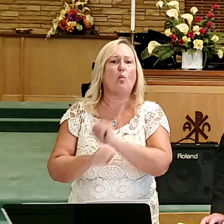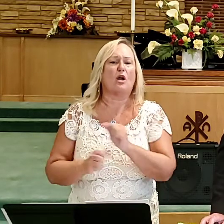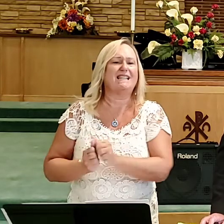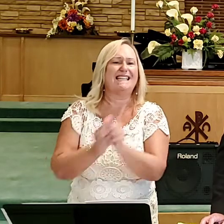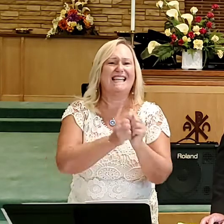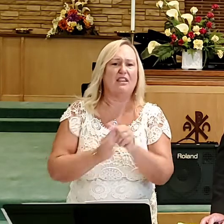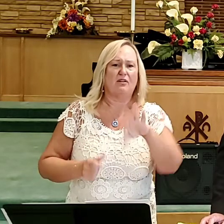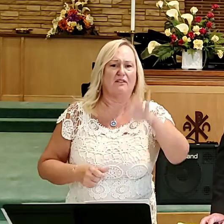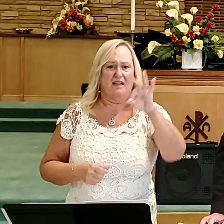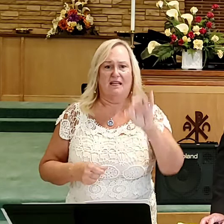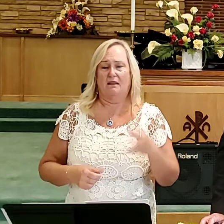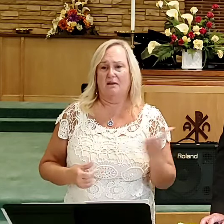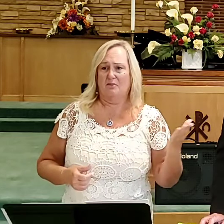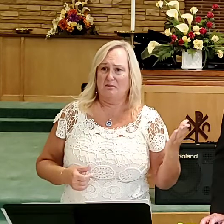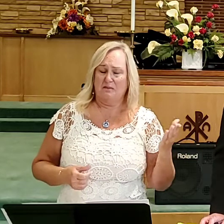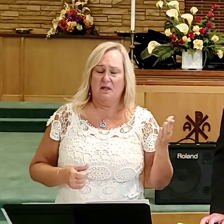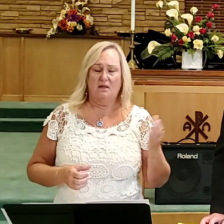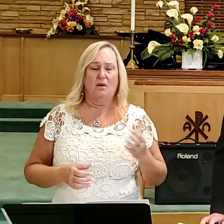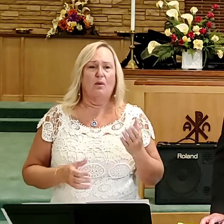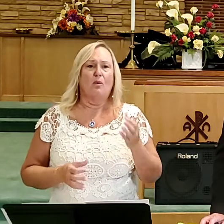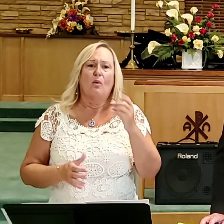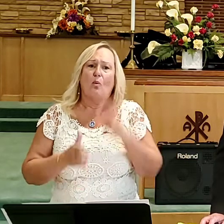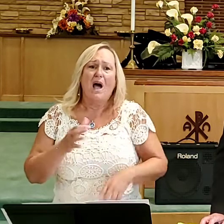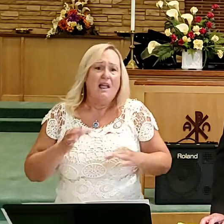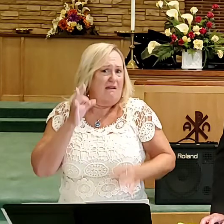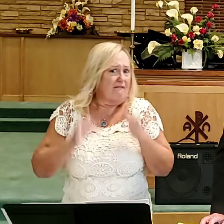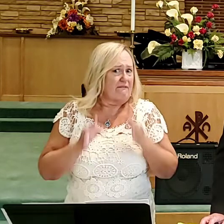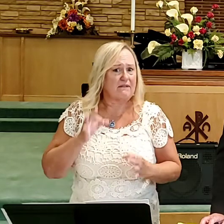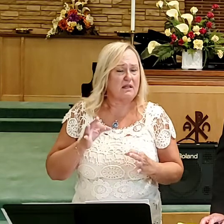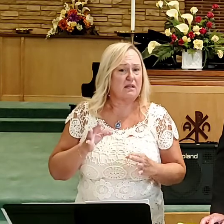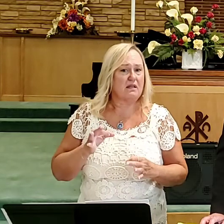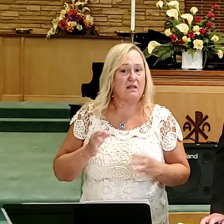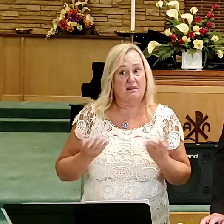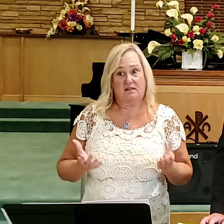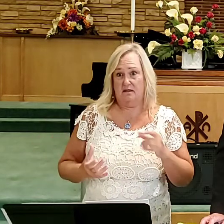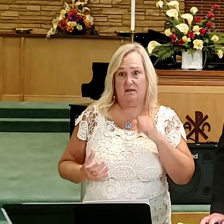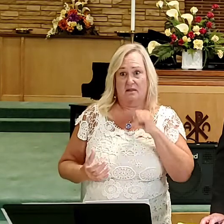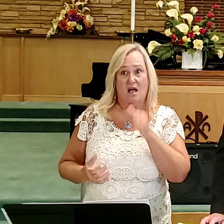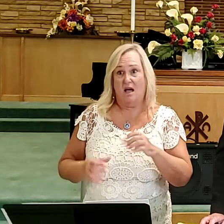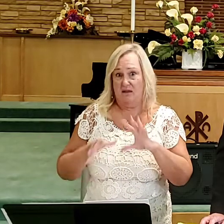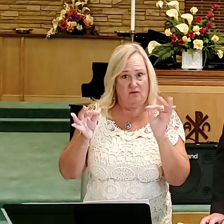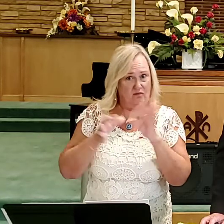them. What if, and this is no parable,